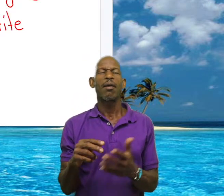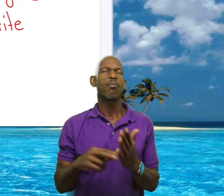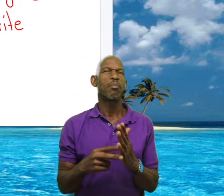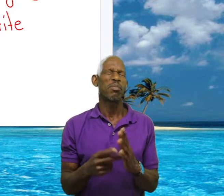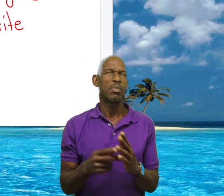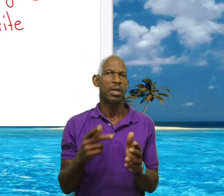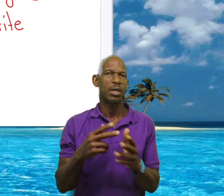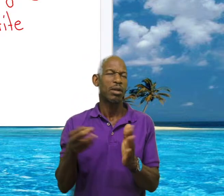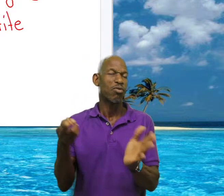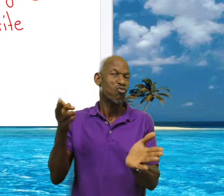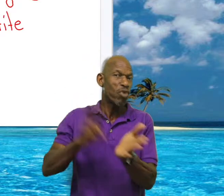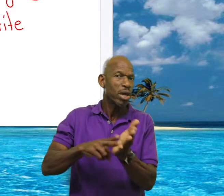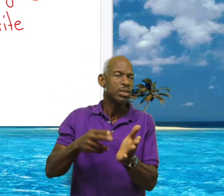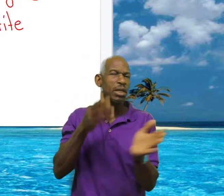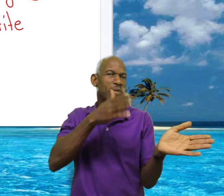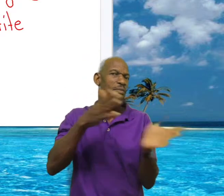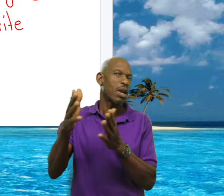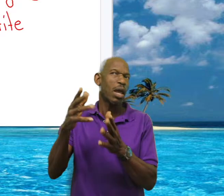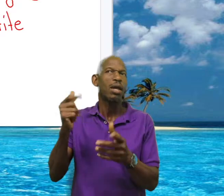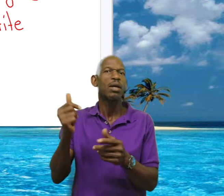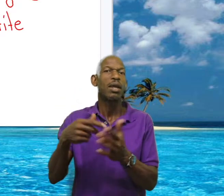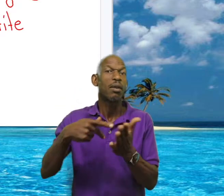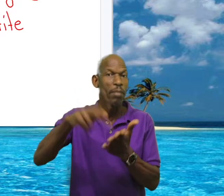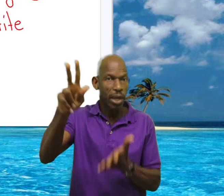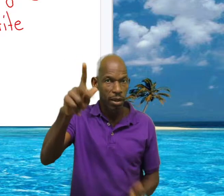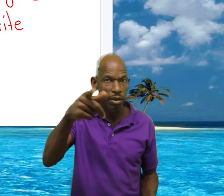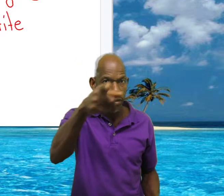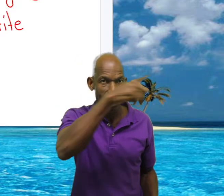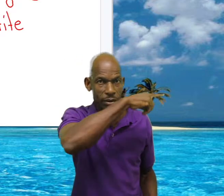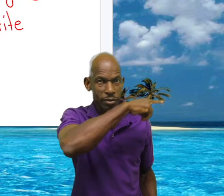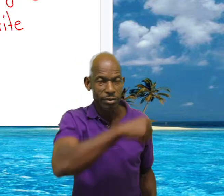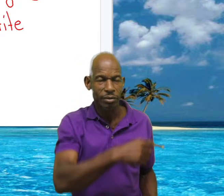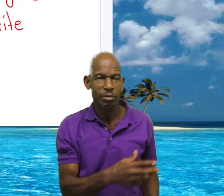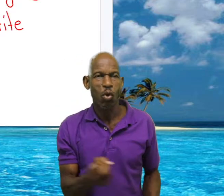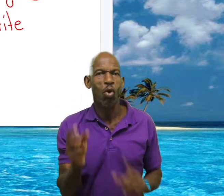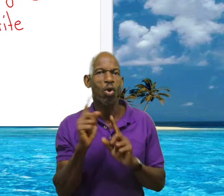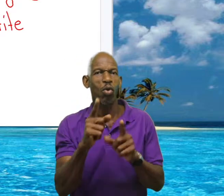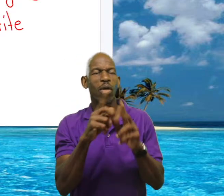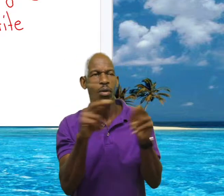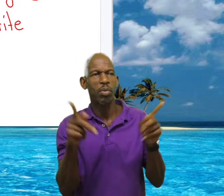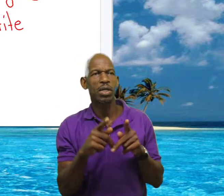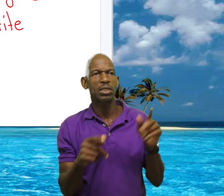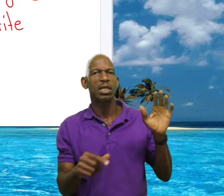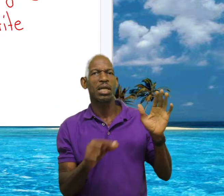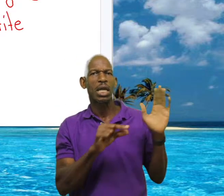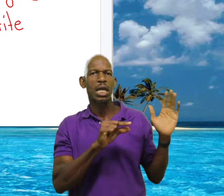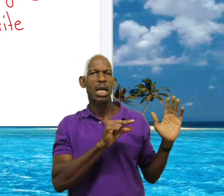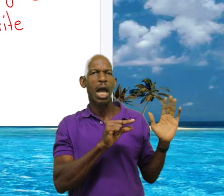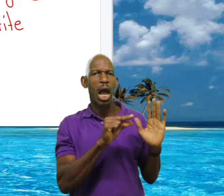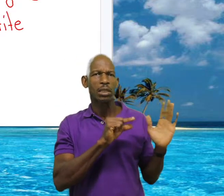you have in your hand, but it's an action. Okay? All right, so let's do the last one.